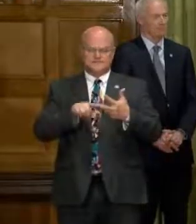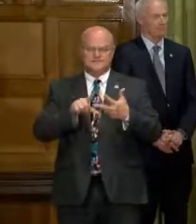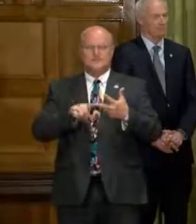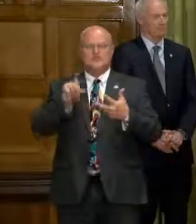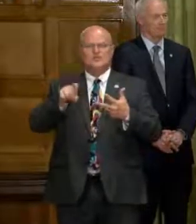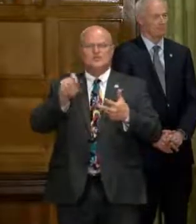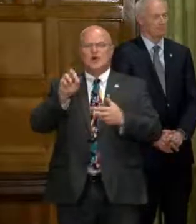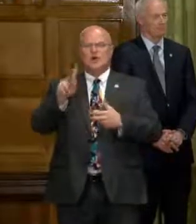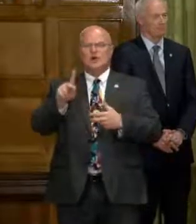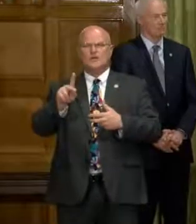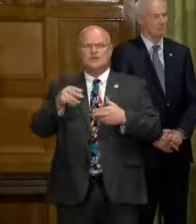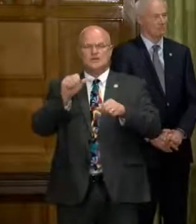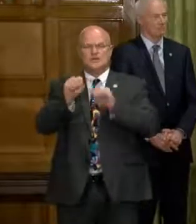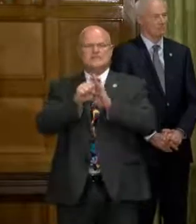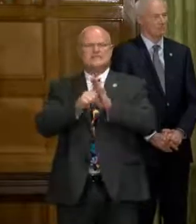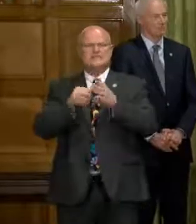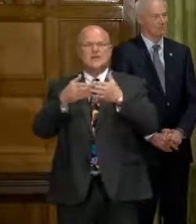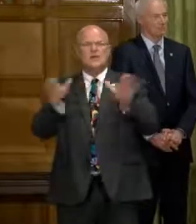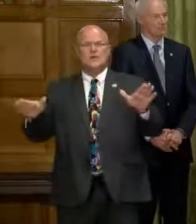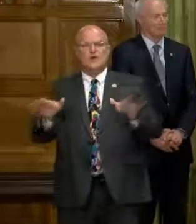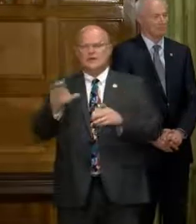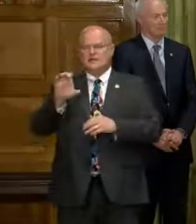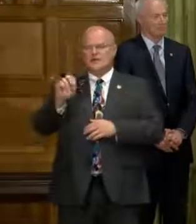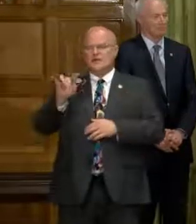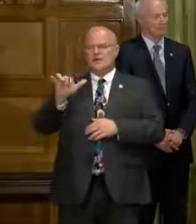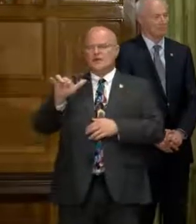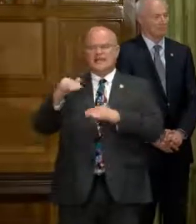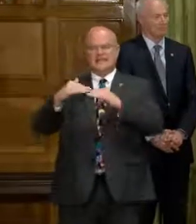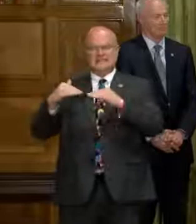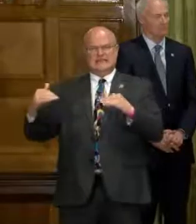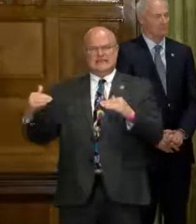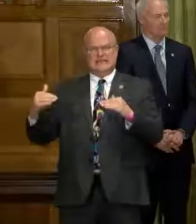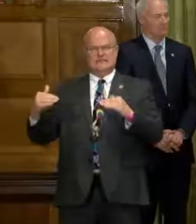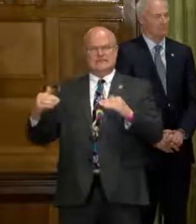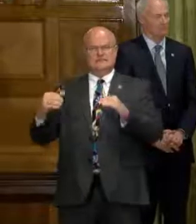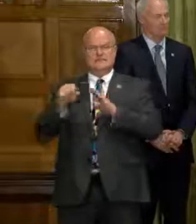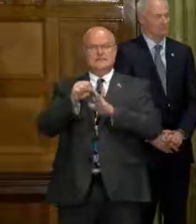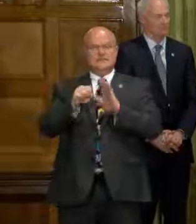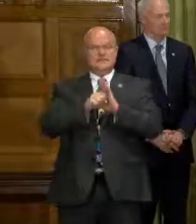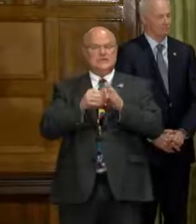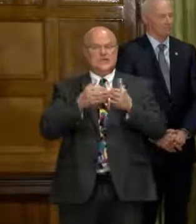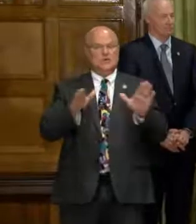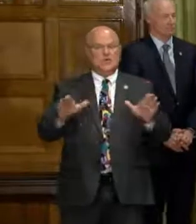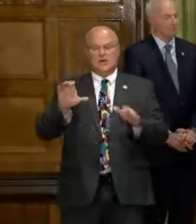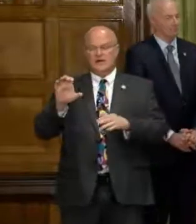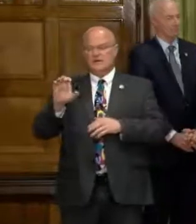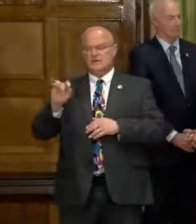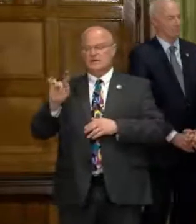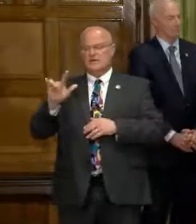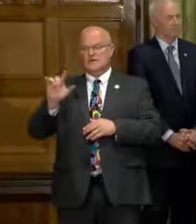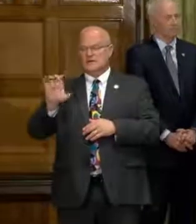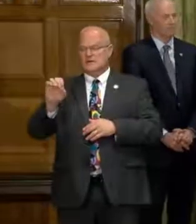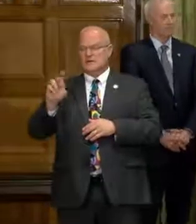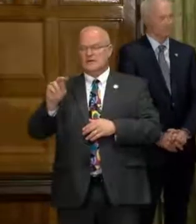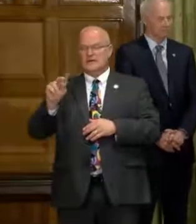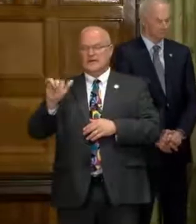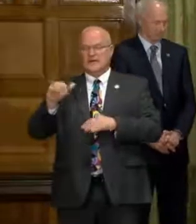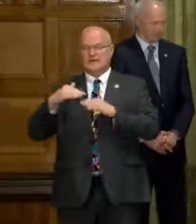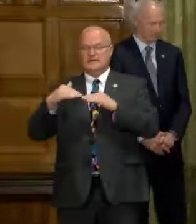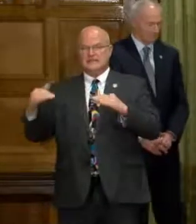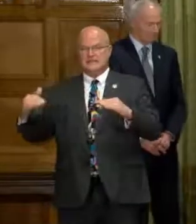should Arkansas take a statewide or a county level, a statewide or county level approach to